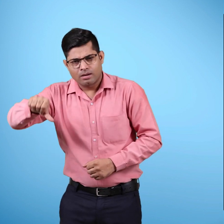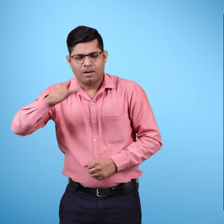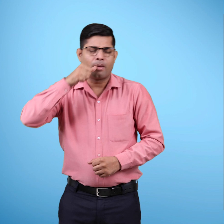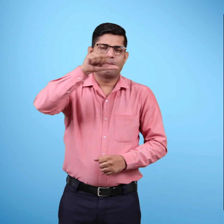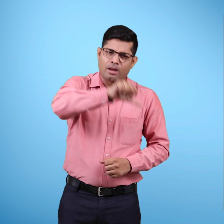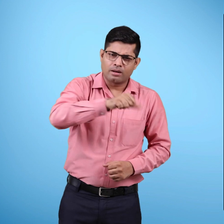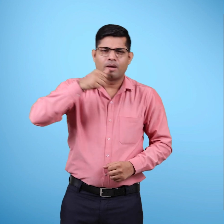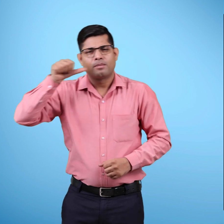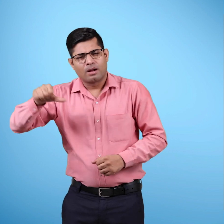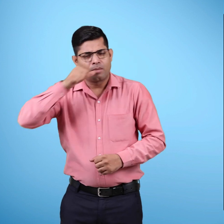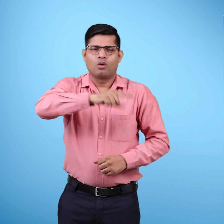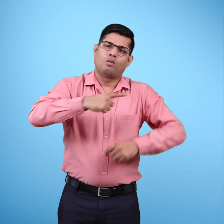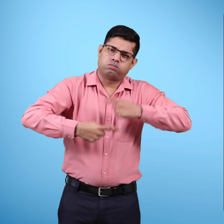Water them regularly.